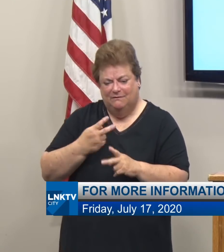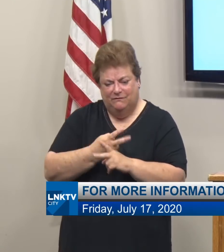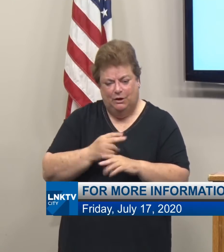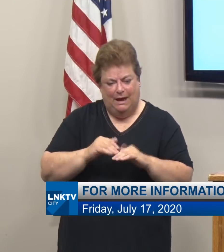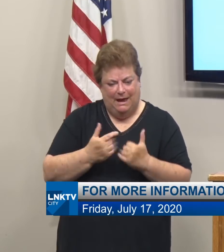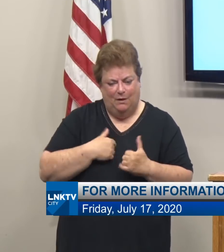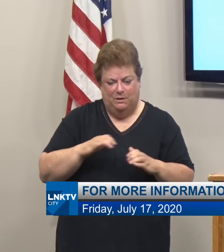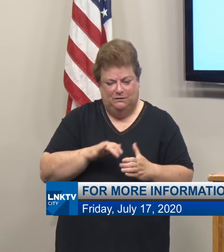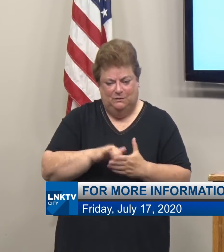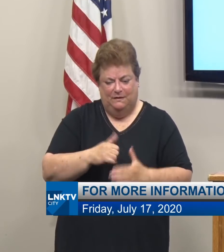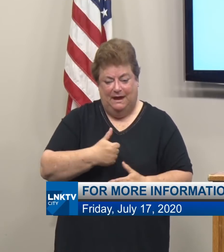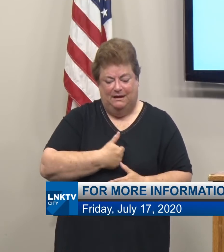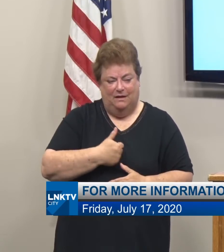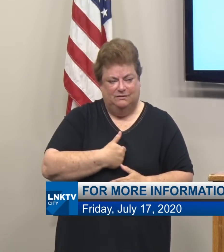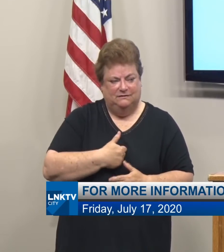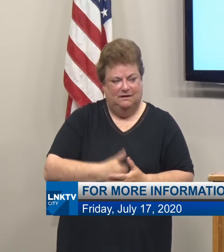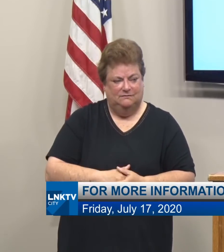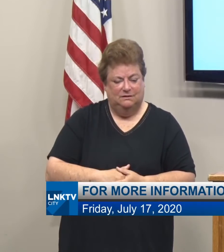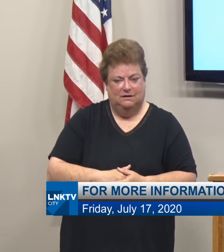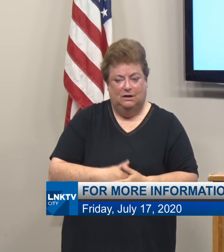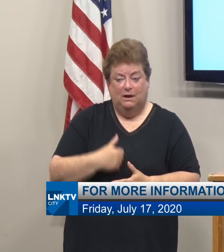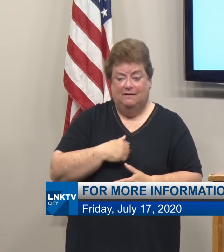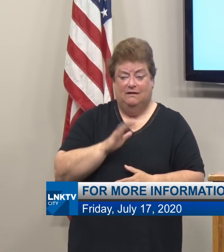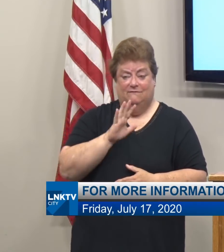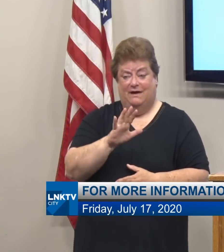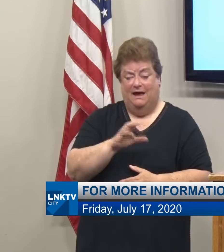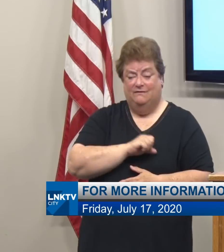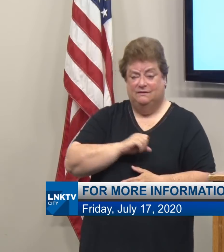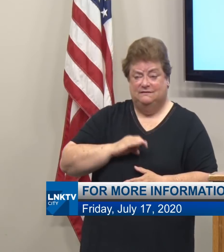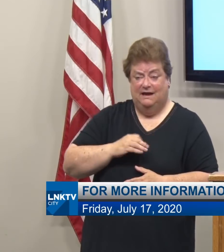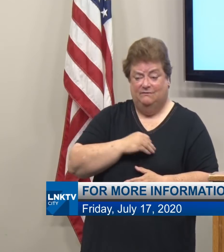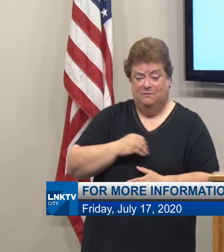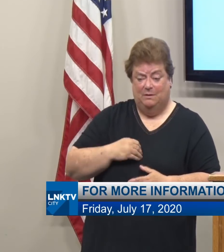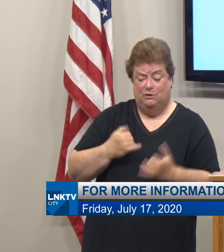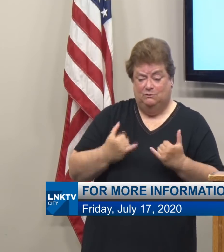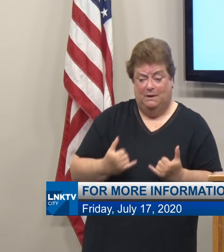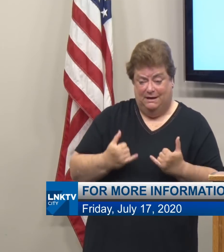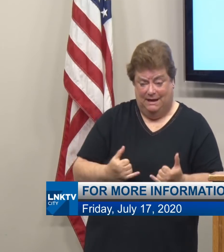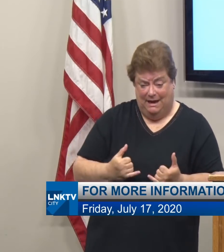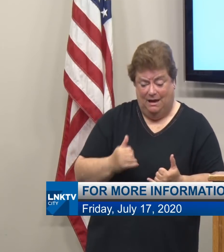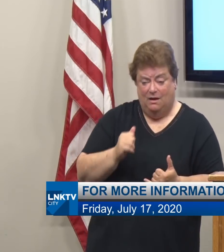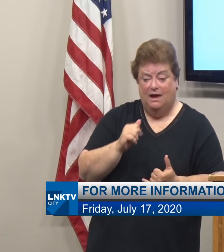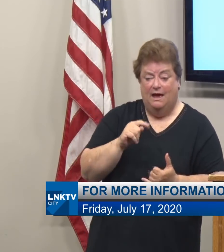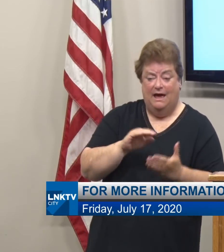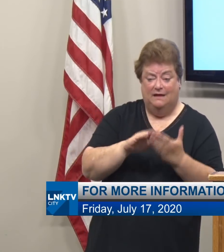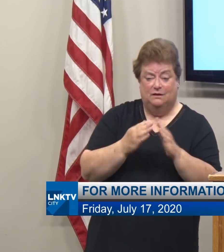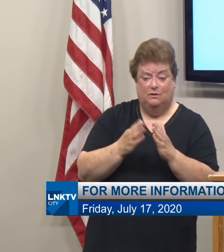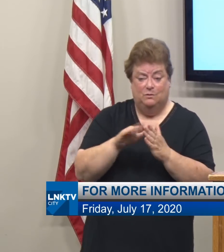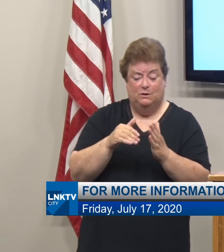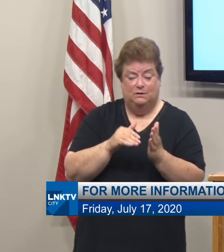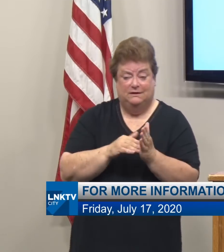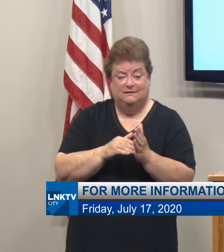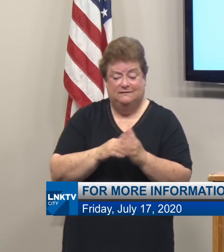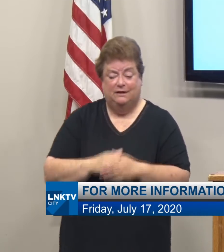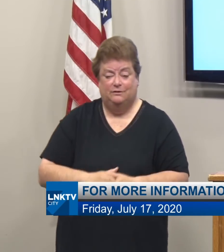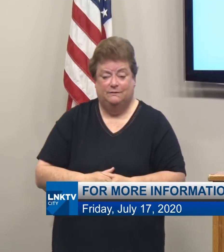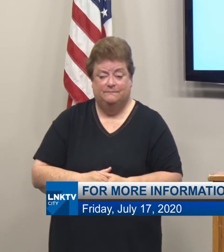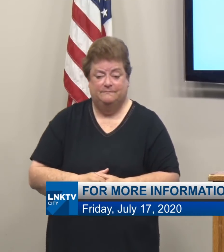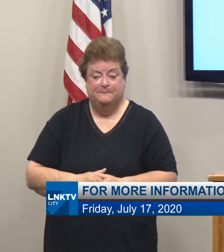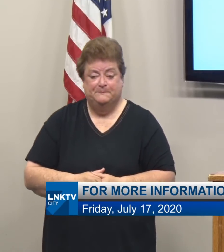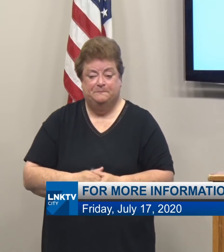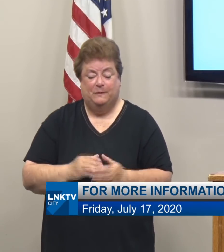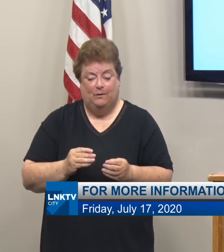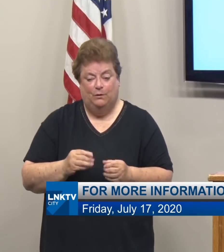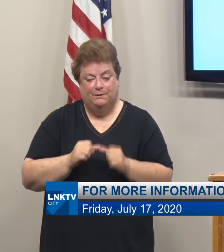ourselves. So there's a total of 5 staff members right now at the Good Neighbor Community Center that have been providing services